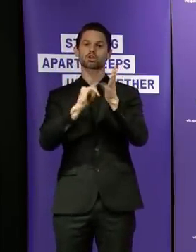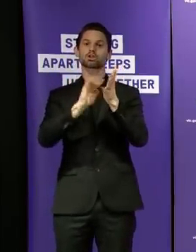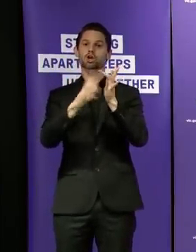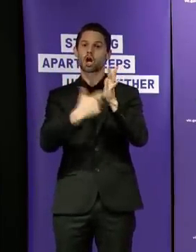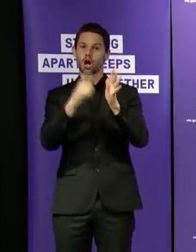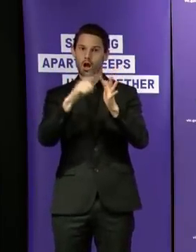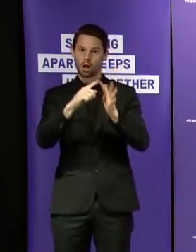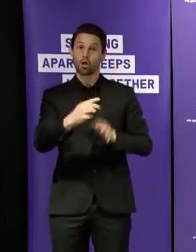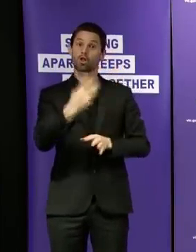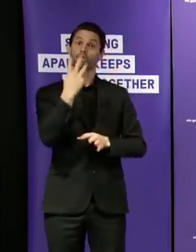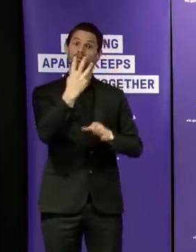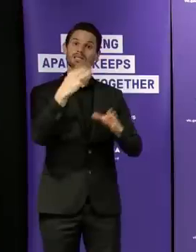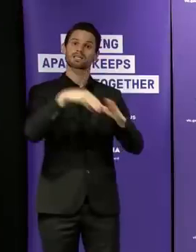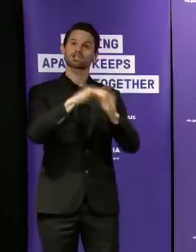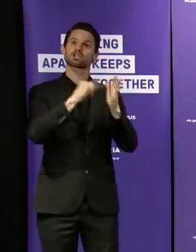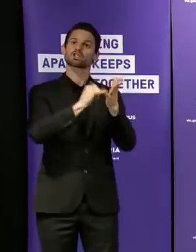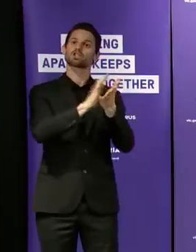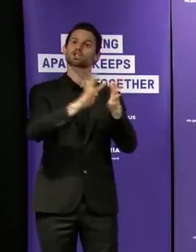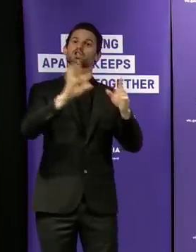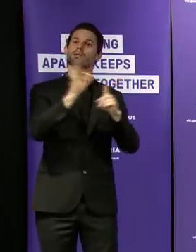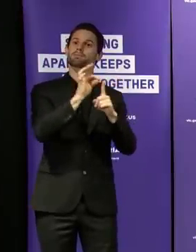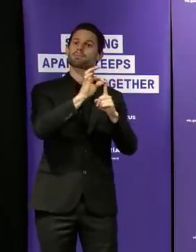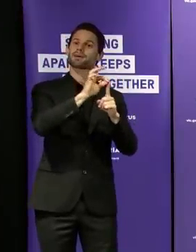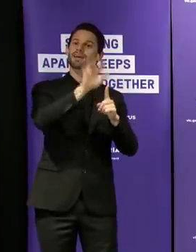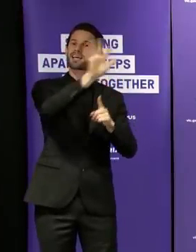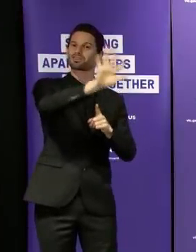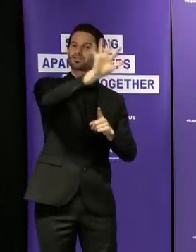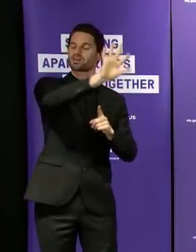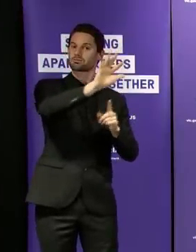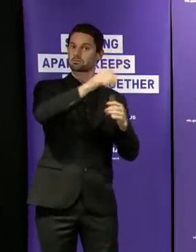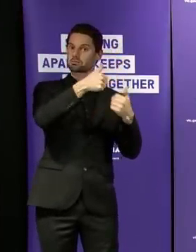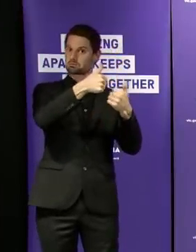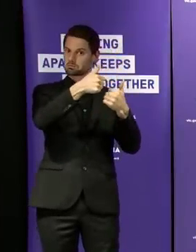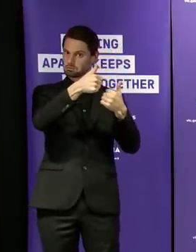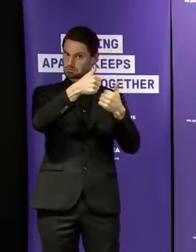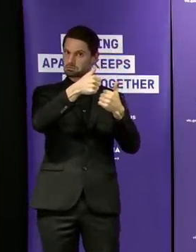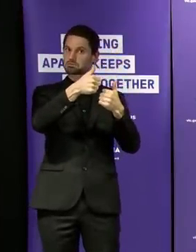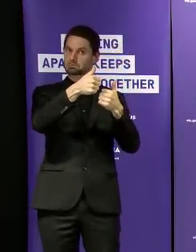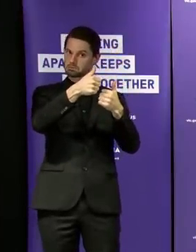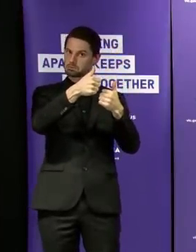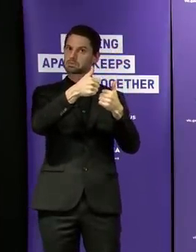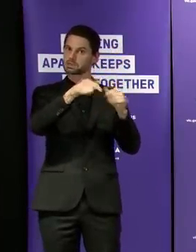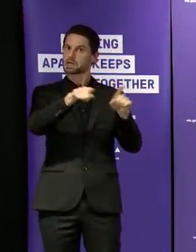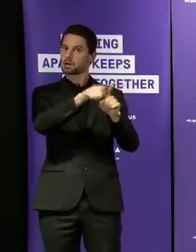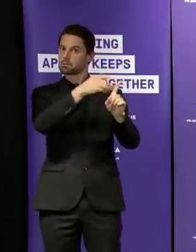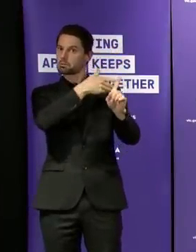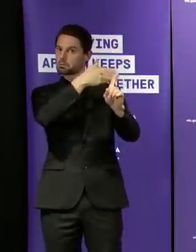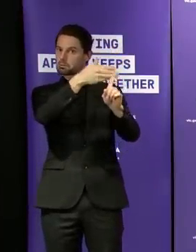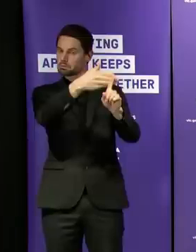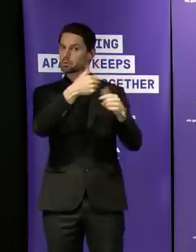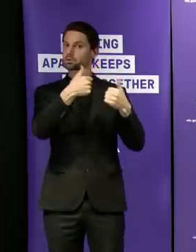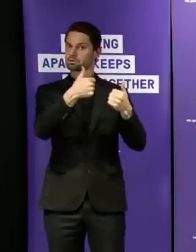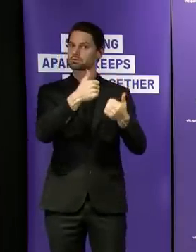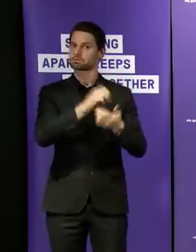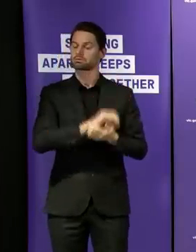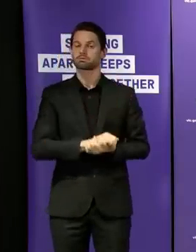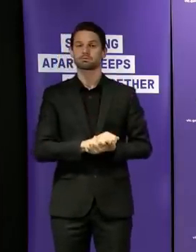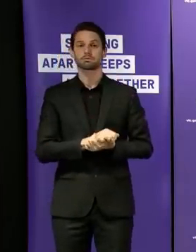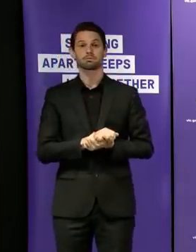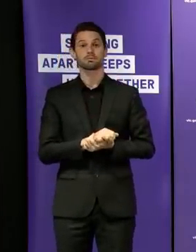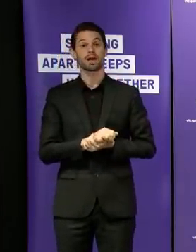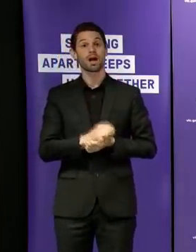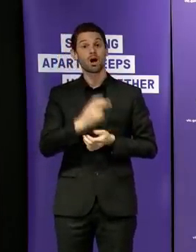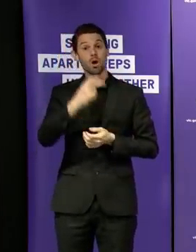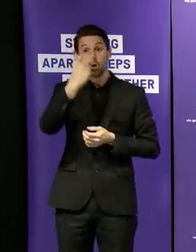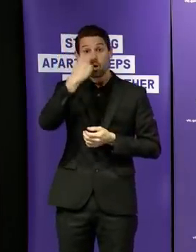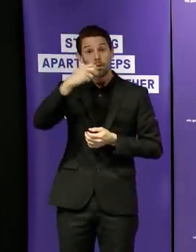that is steady. It's been those numbers roughly for the last 3 or 4 days. In terms of active cases in